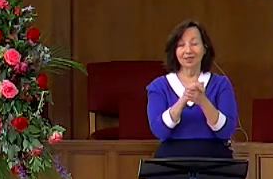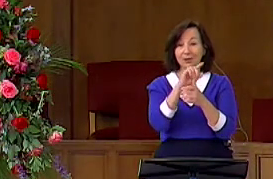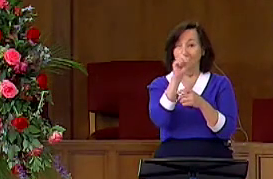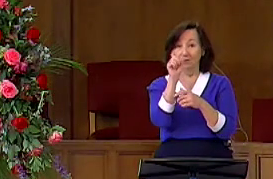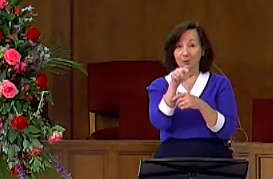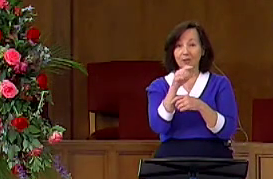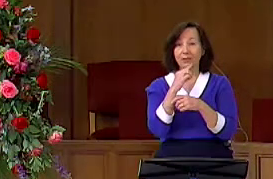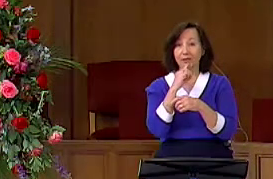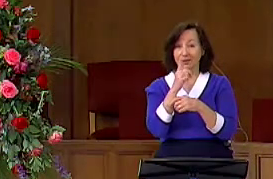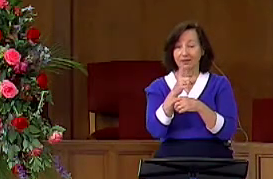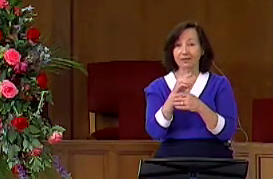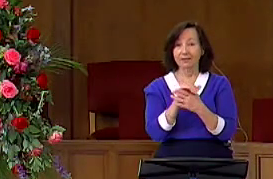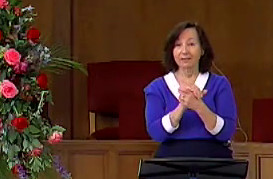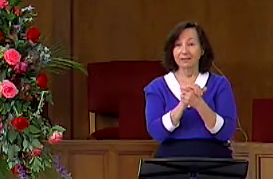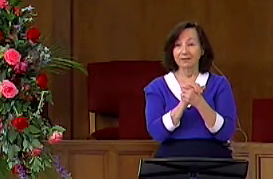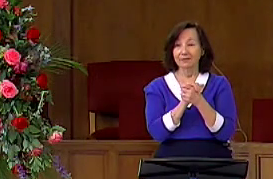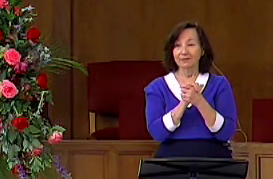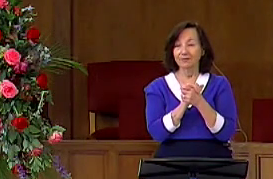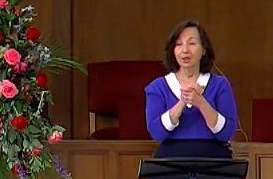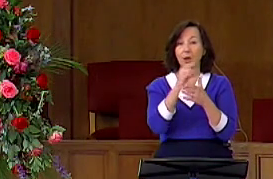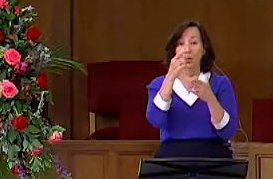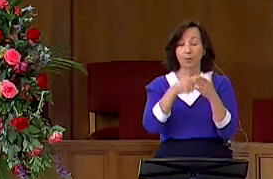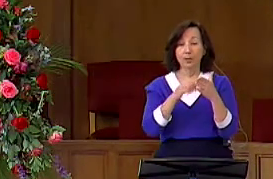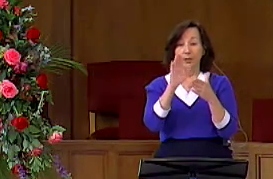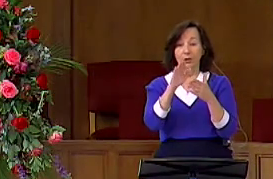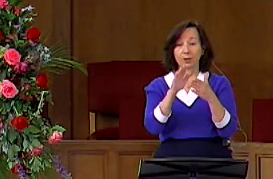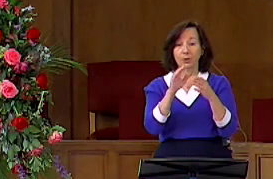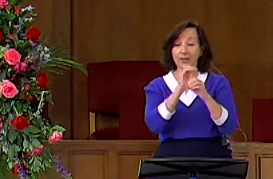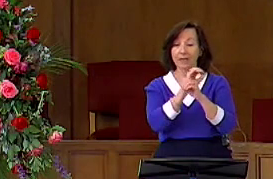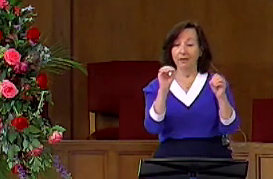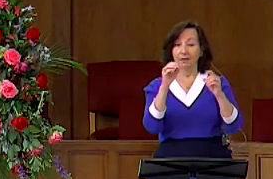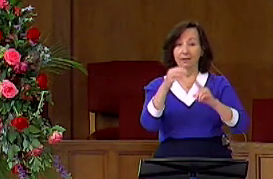is, what is your nothing except?